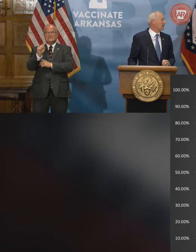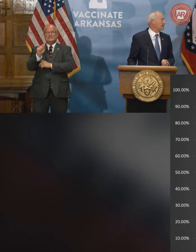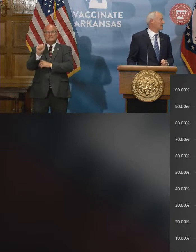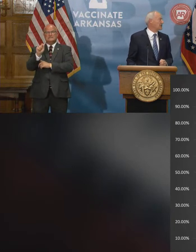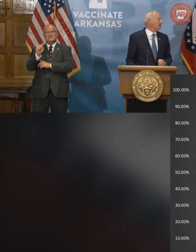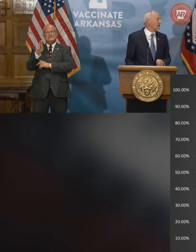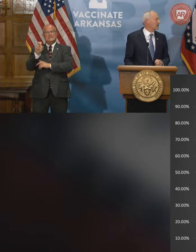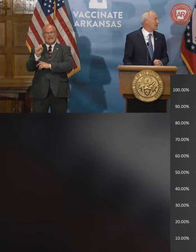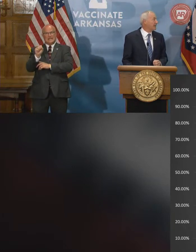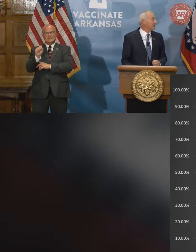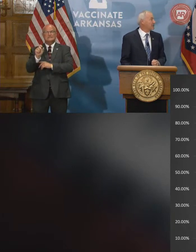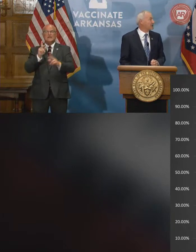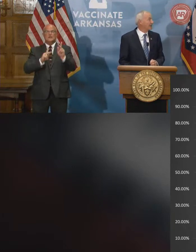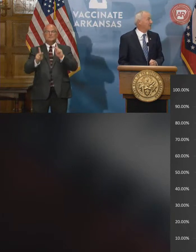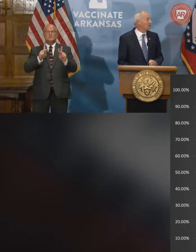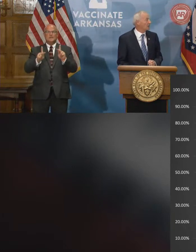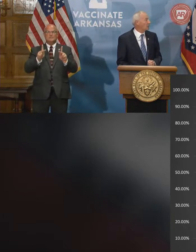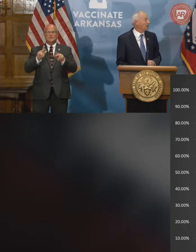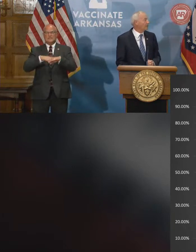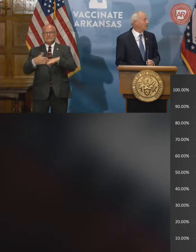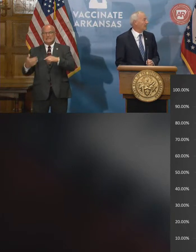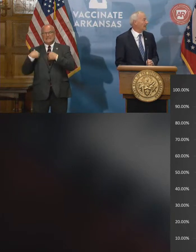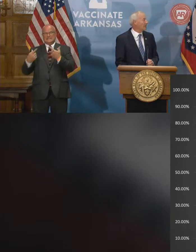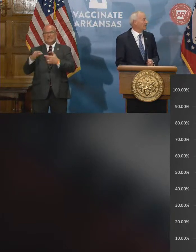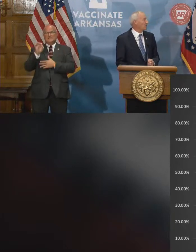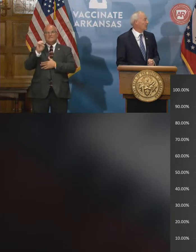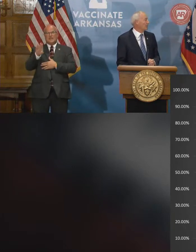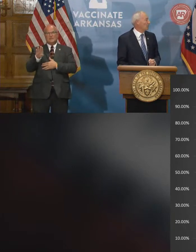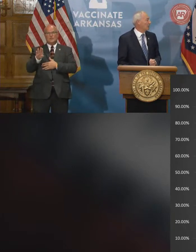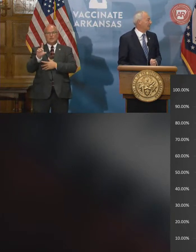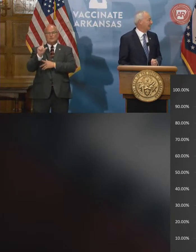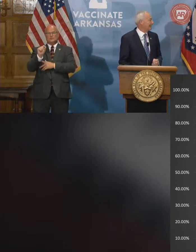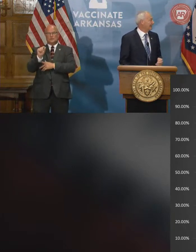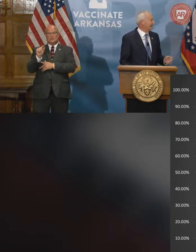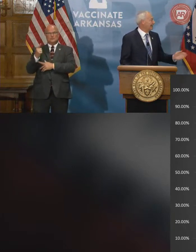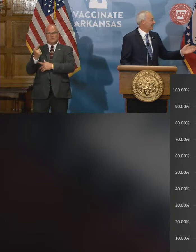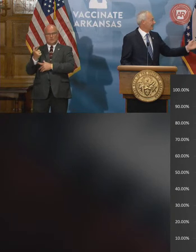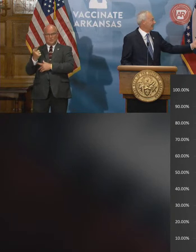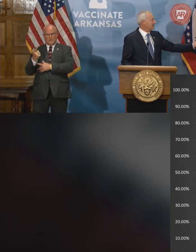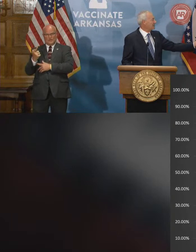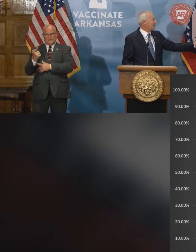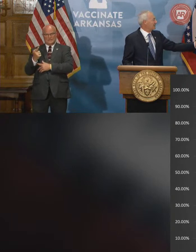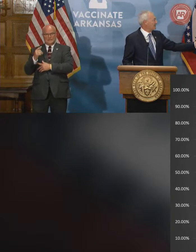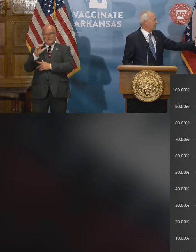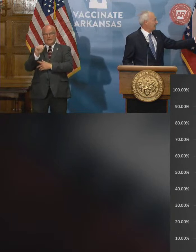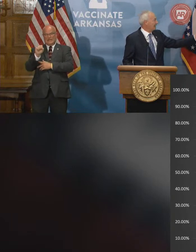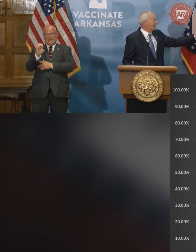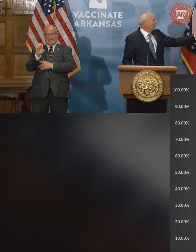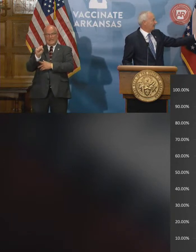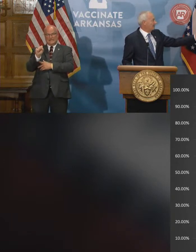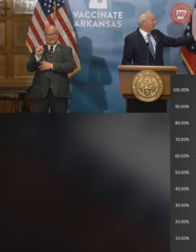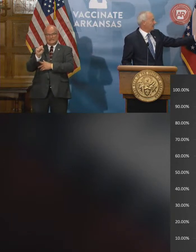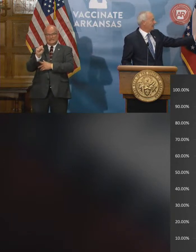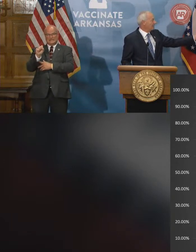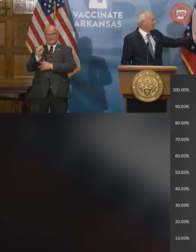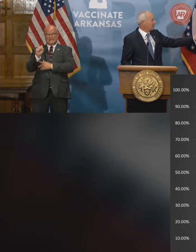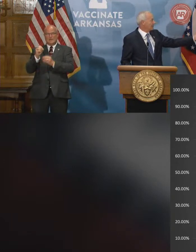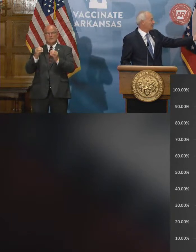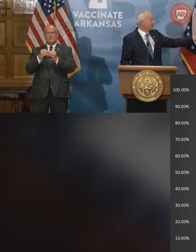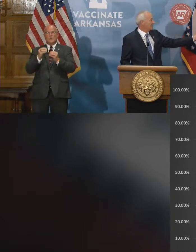cases, hospitalizations, and deaths since February 1 of 2021. On cases,